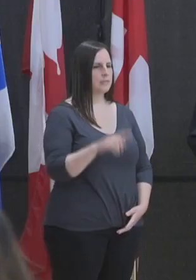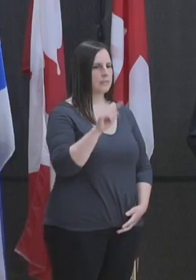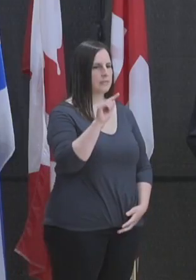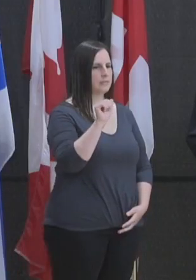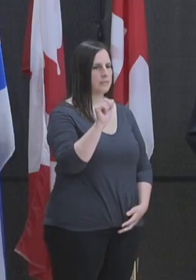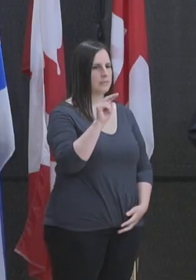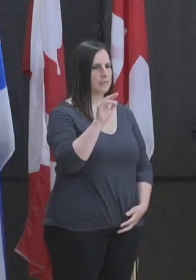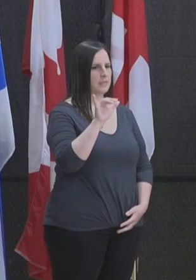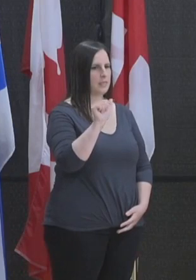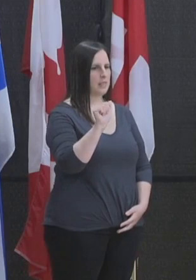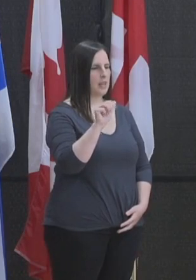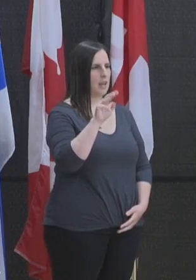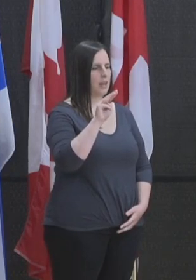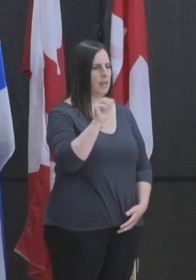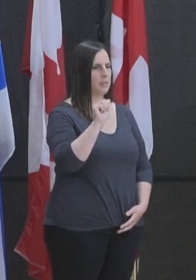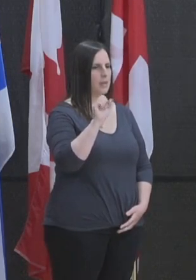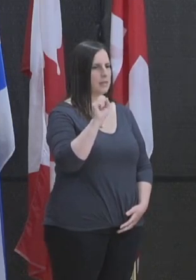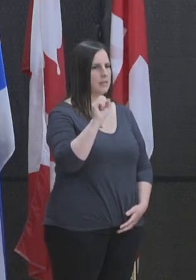Tanya Messiah.